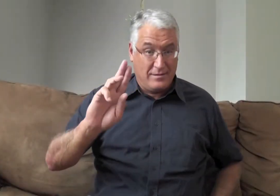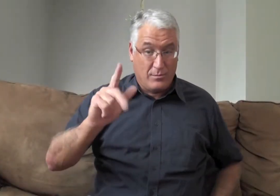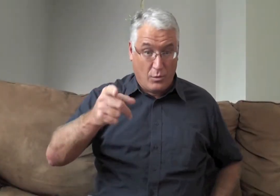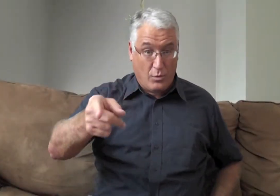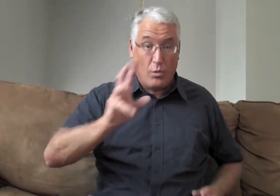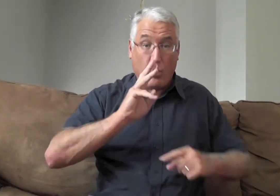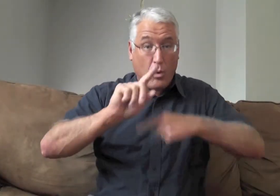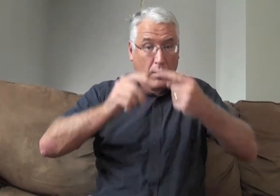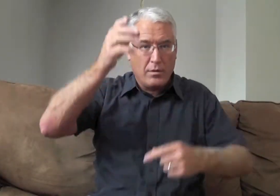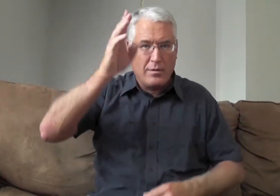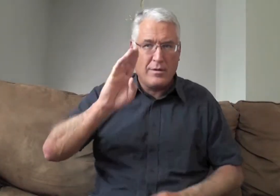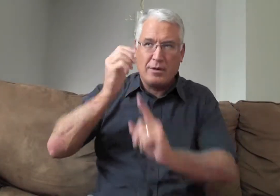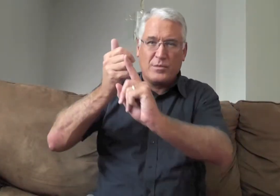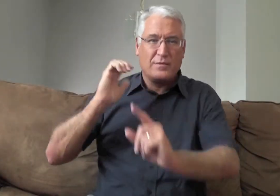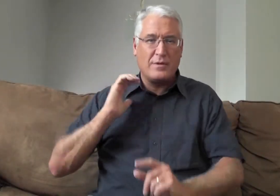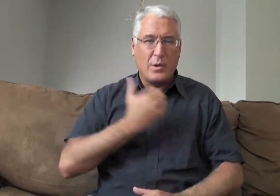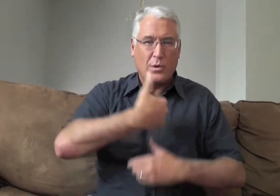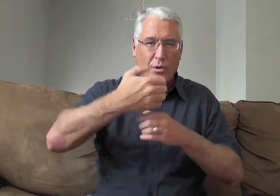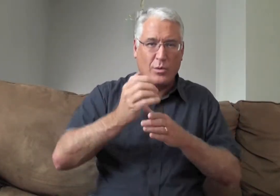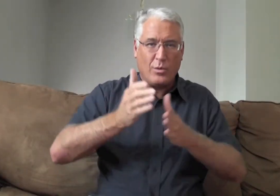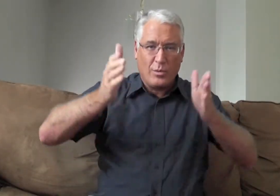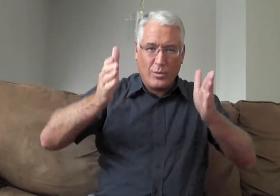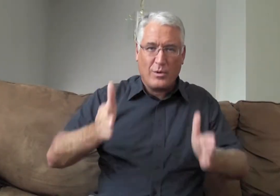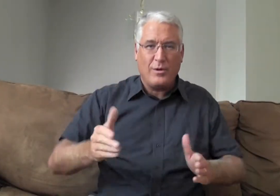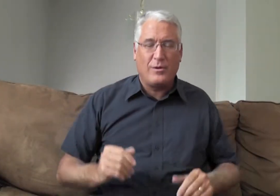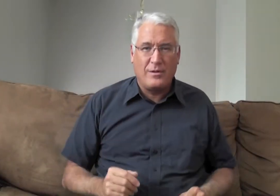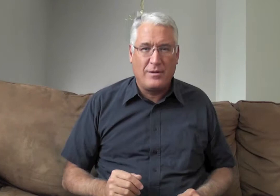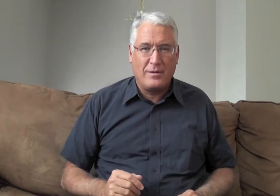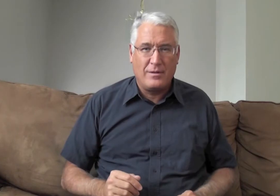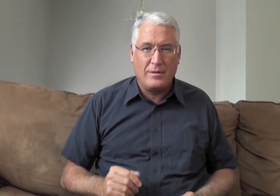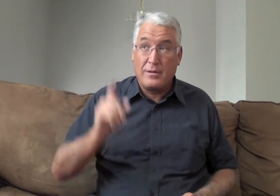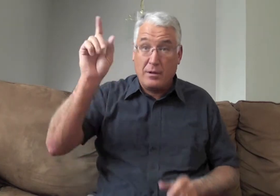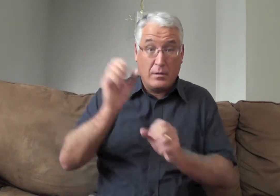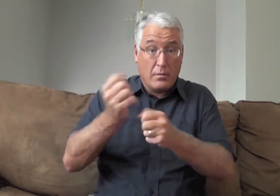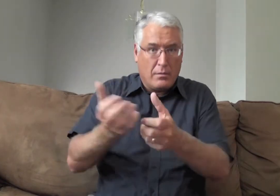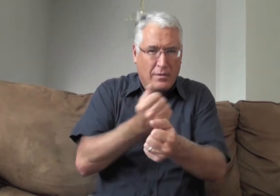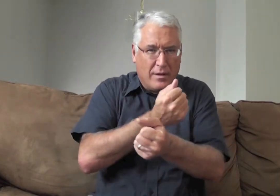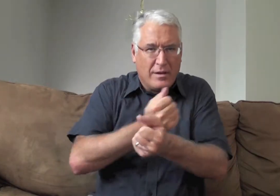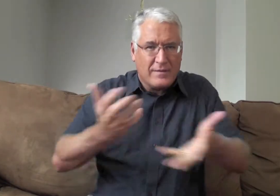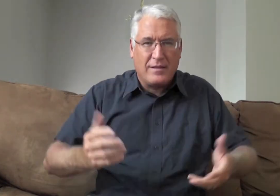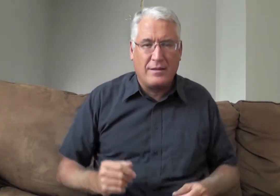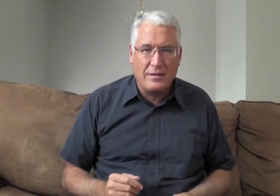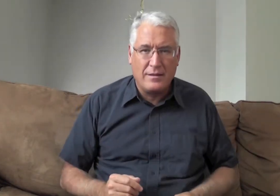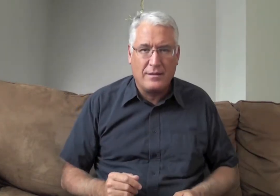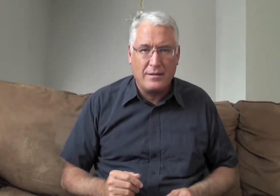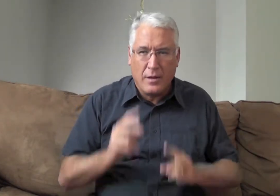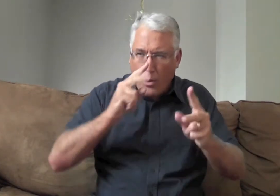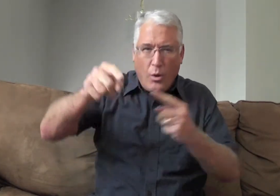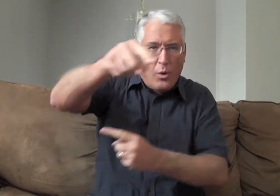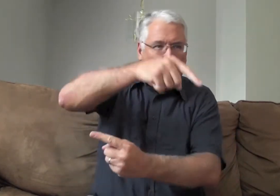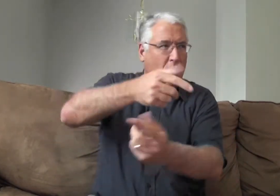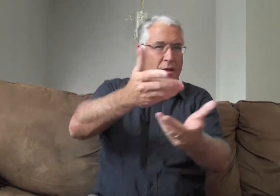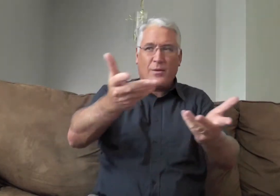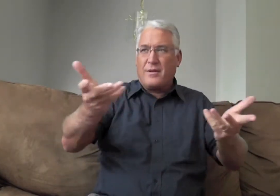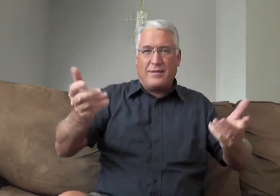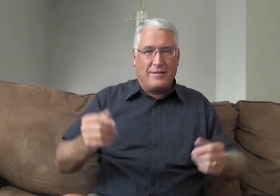The Apostle Paul, he talked about our Creator. He made everything. Look around